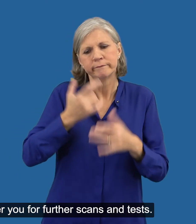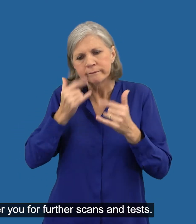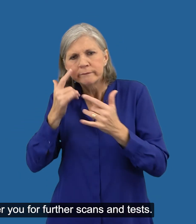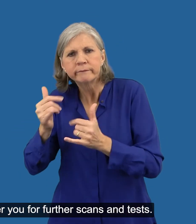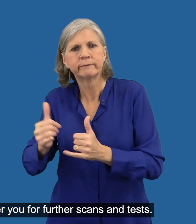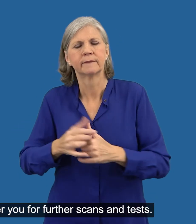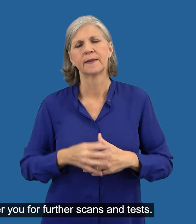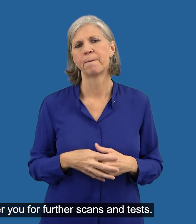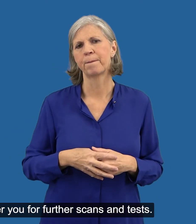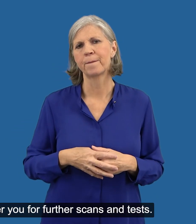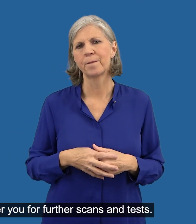tests.